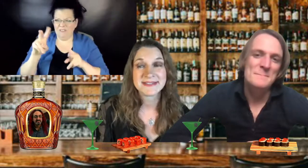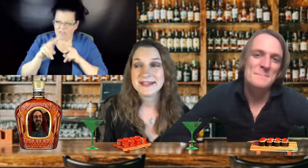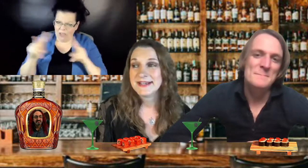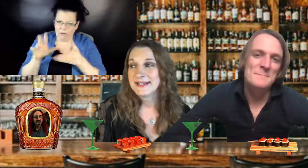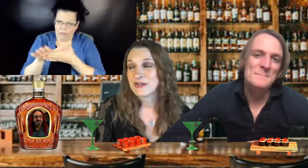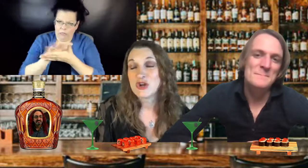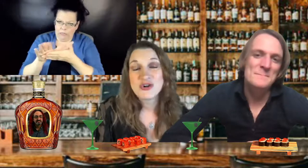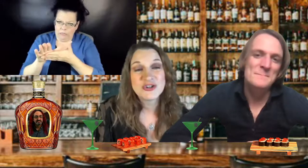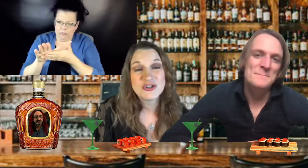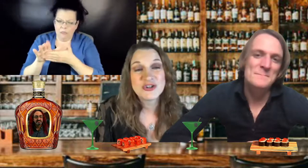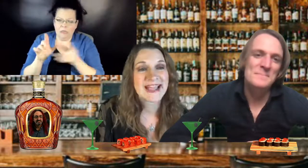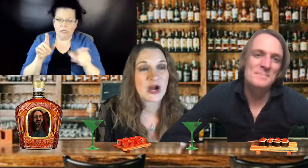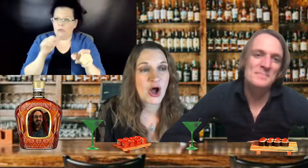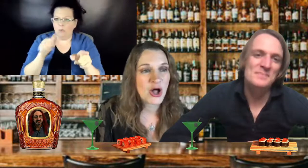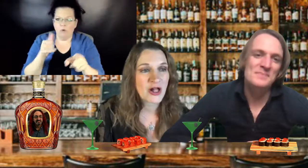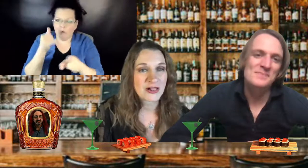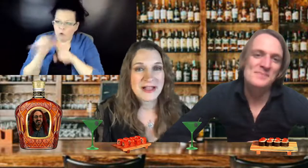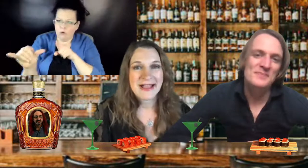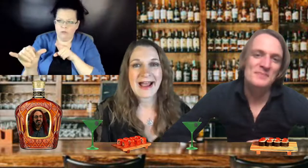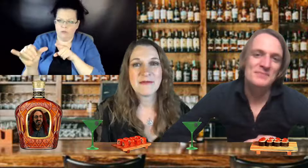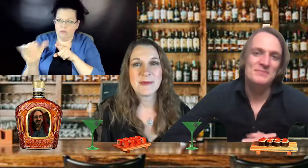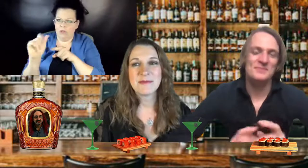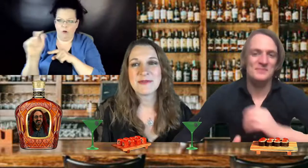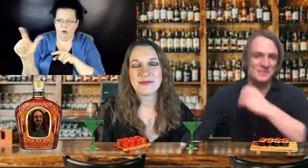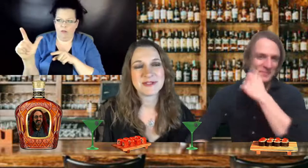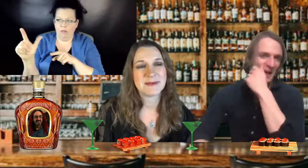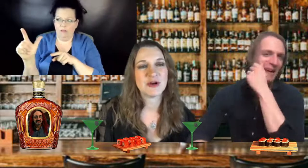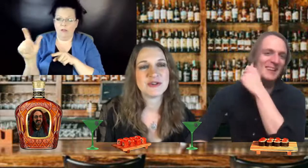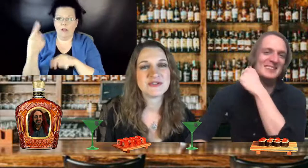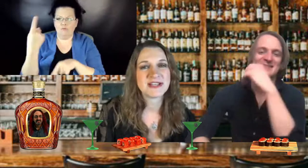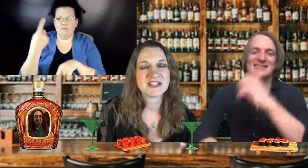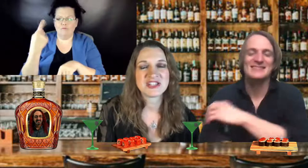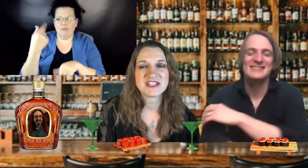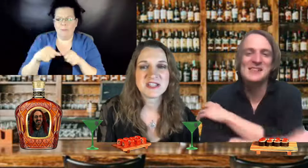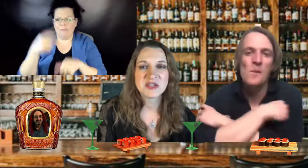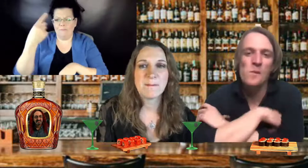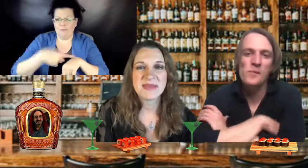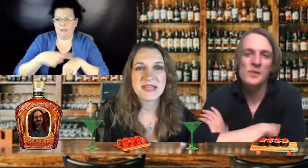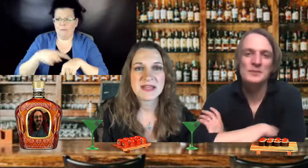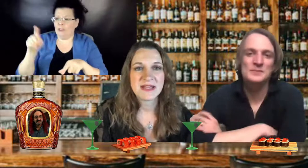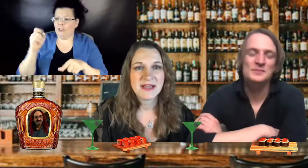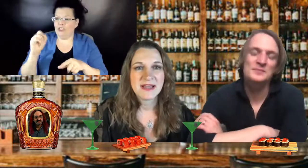not curse at all. I remember the first time I heard you say,